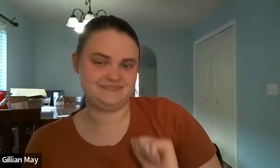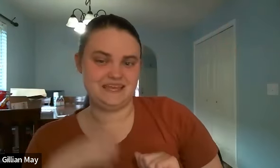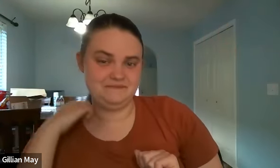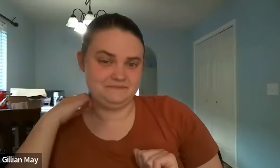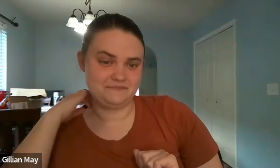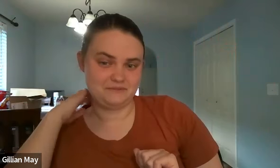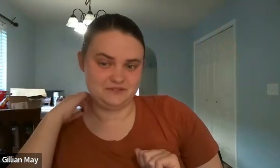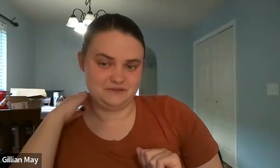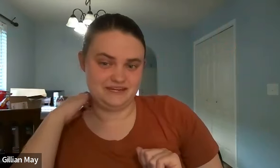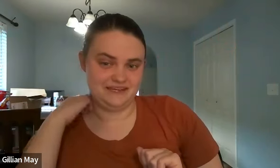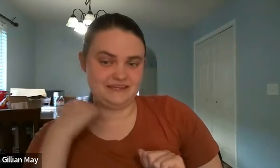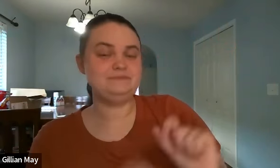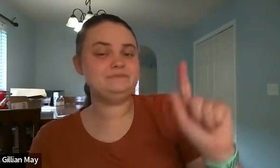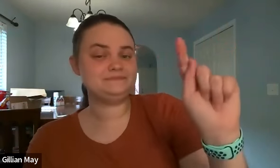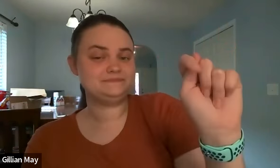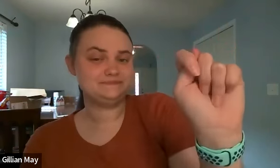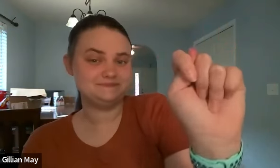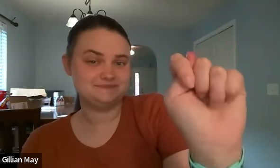Okay. Do it again.